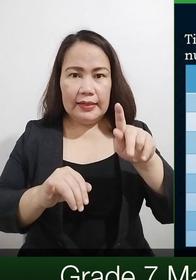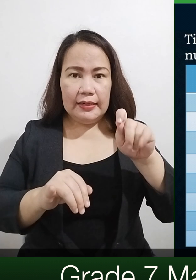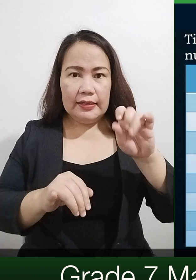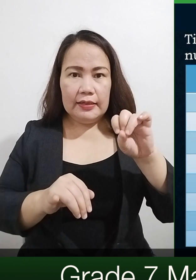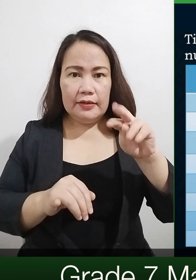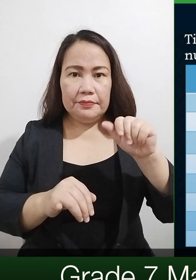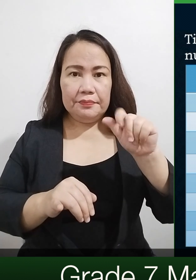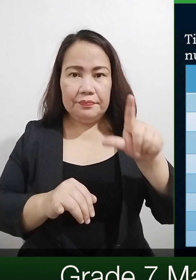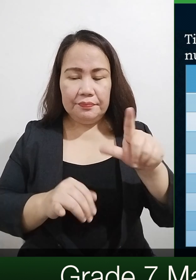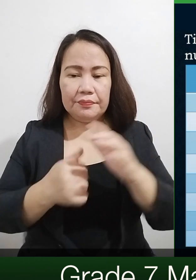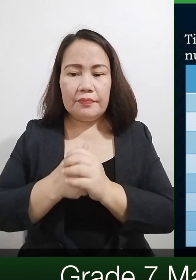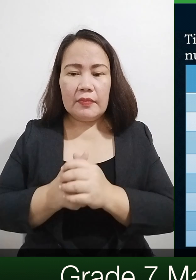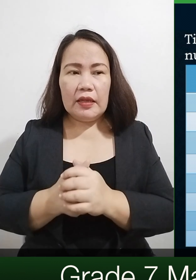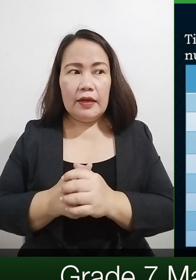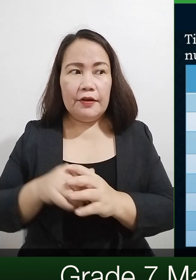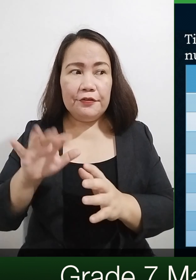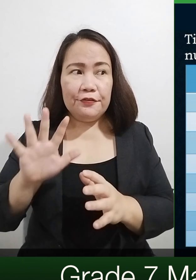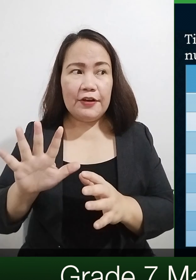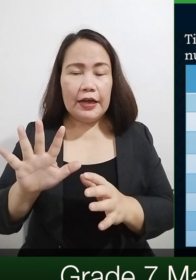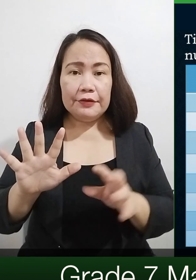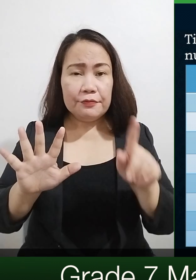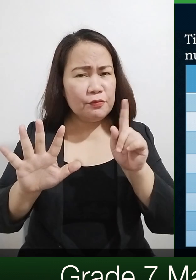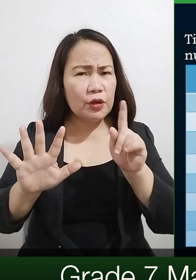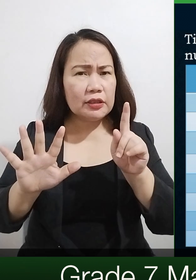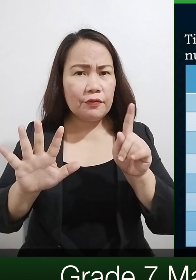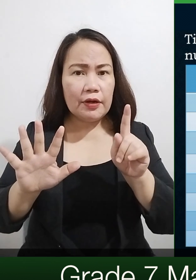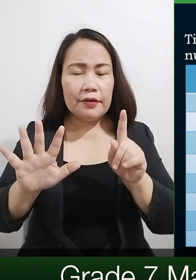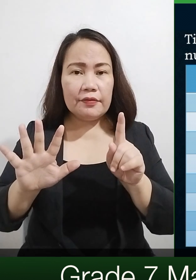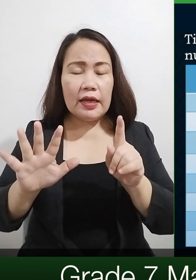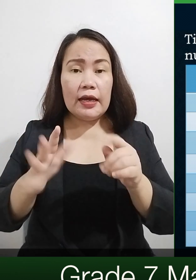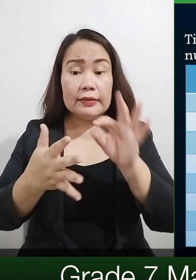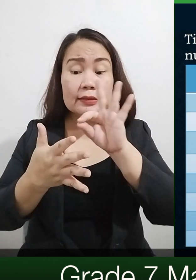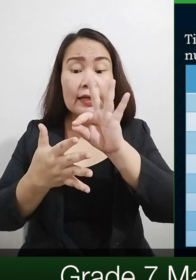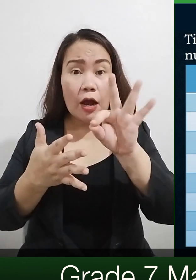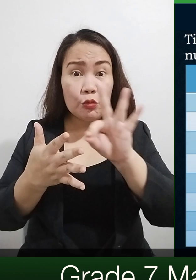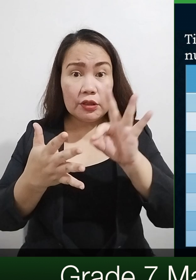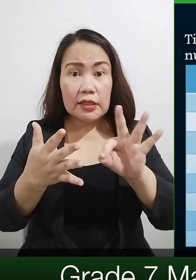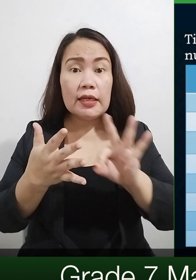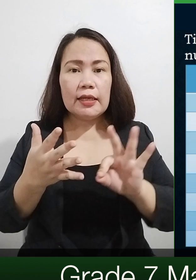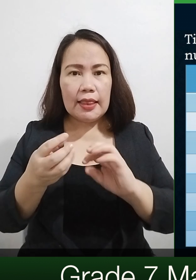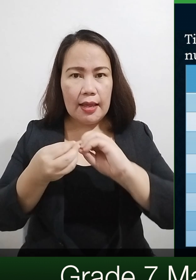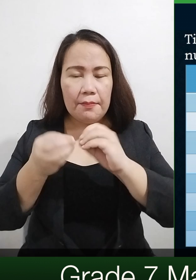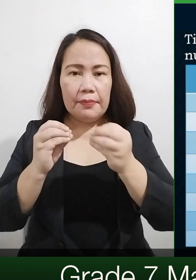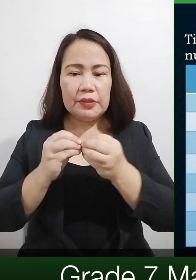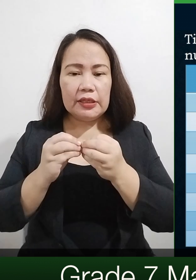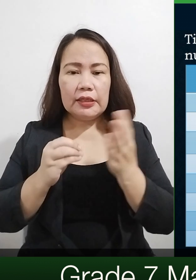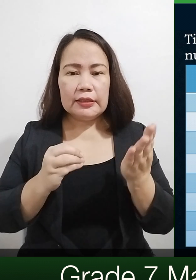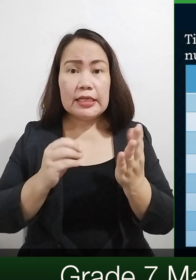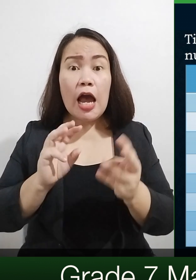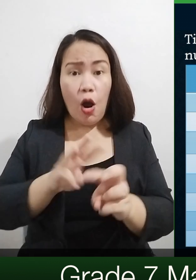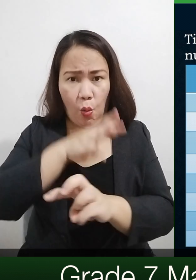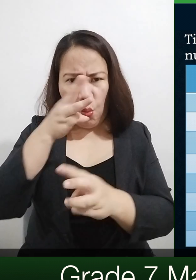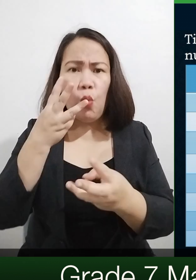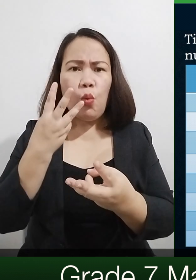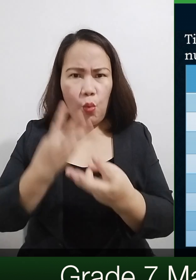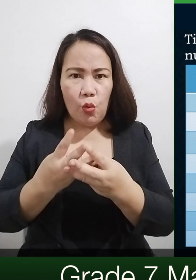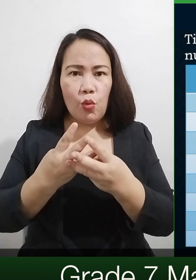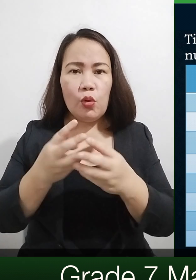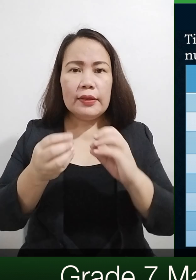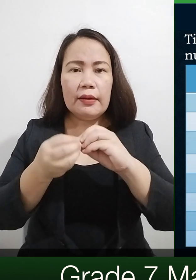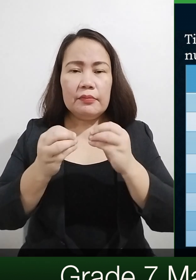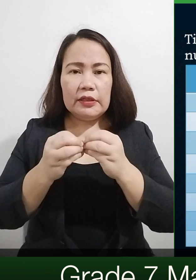have 5. Okay, so 5 is a counting number. This is also a whole number.